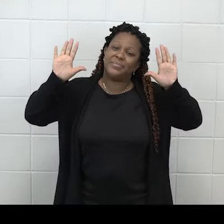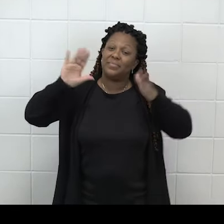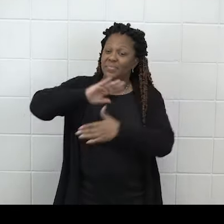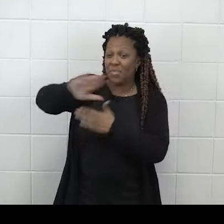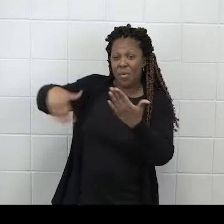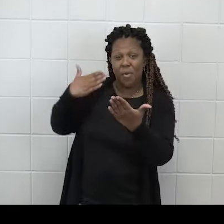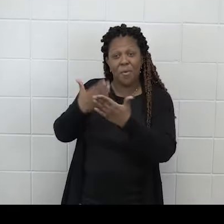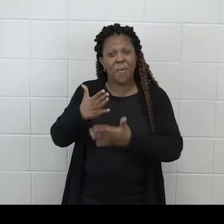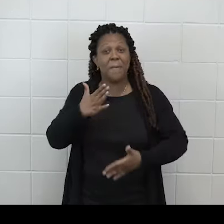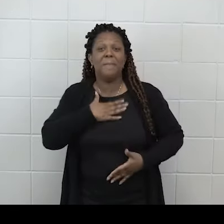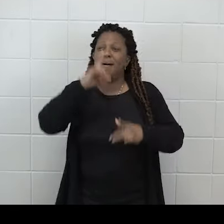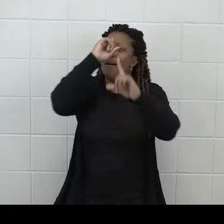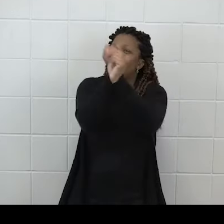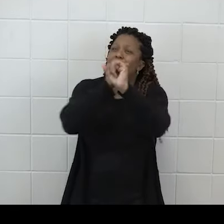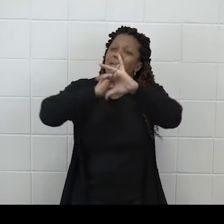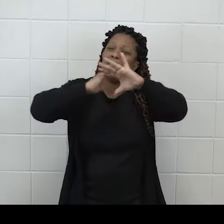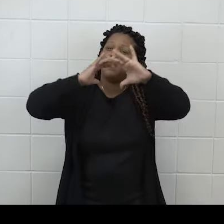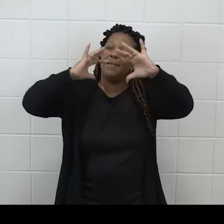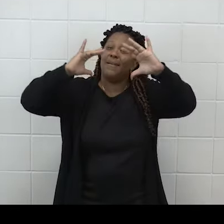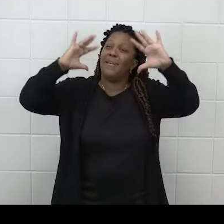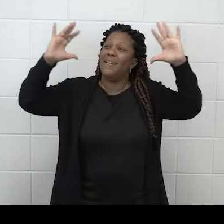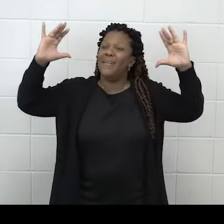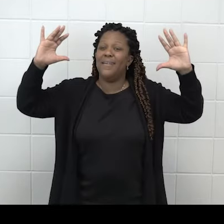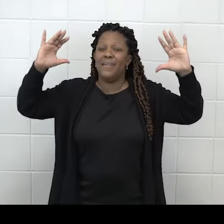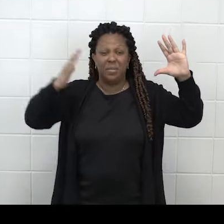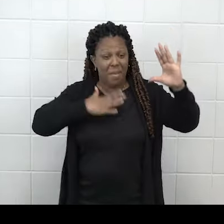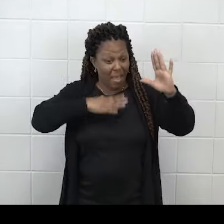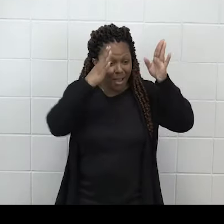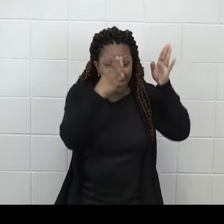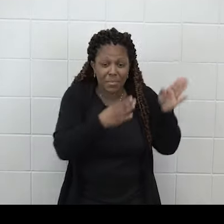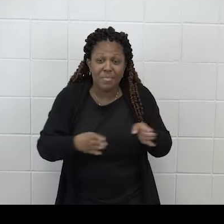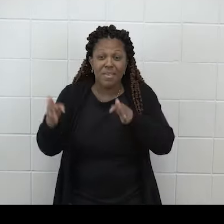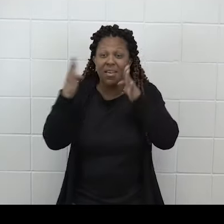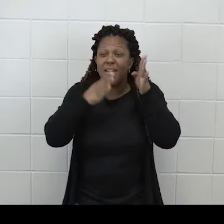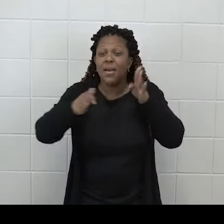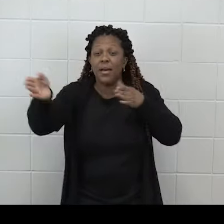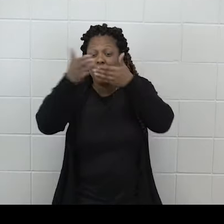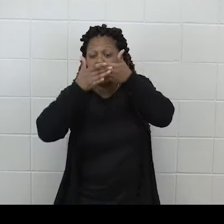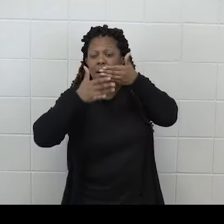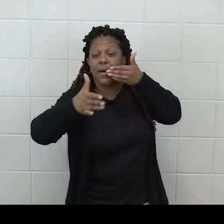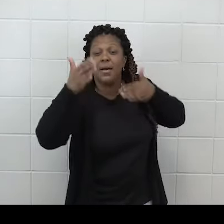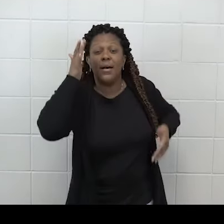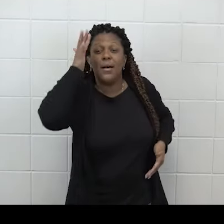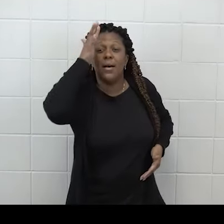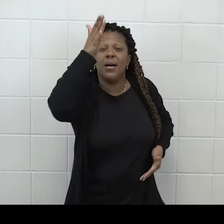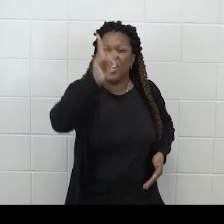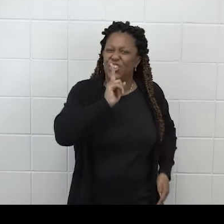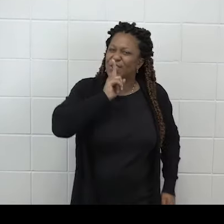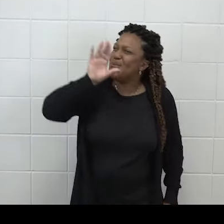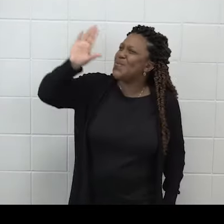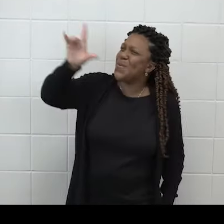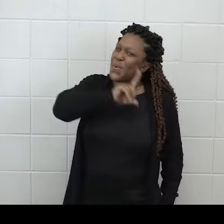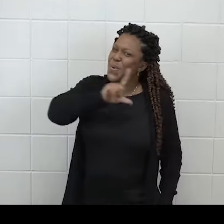All of my dreams and all of my plans, Lord,